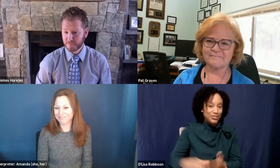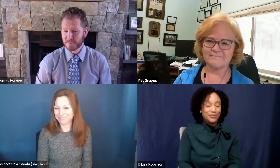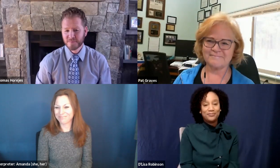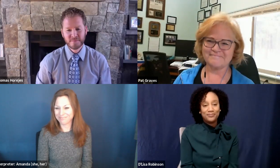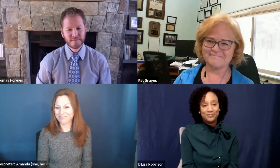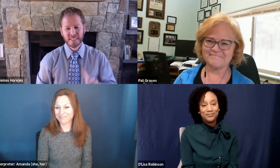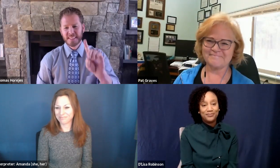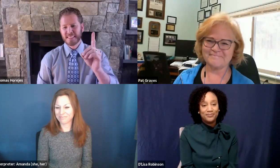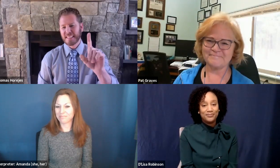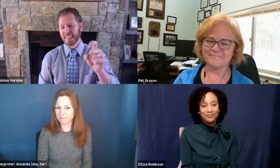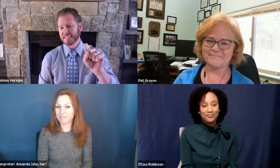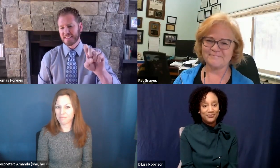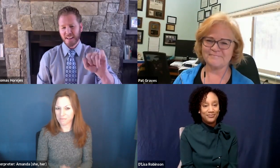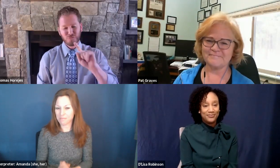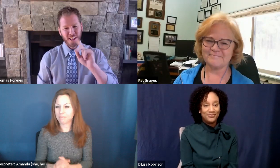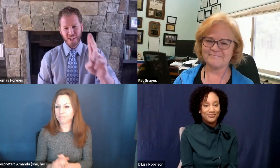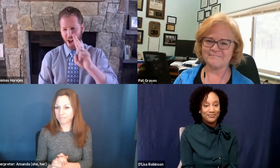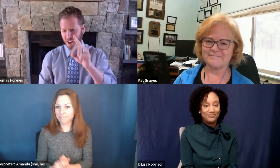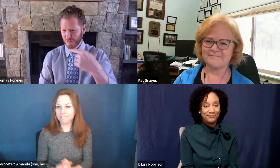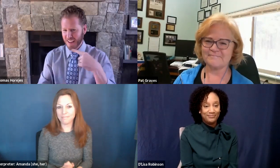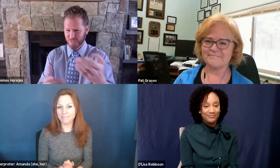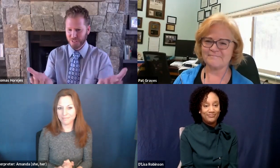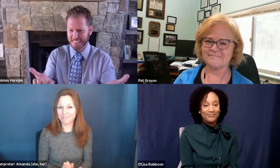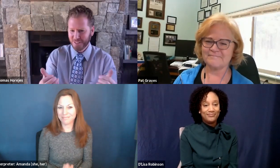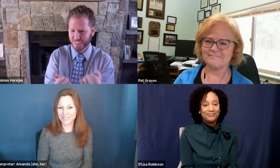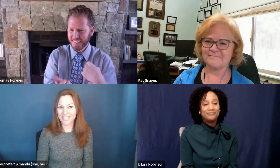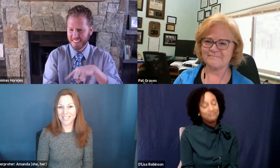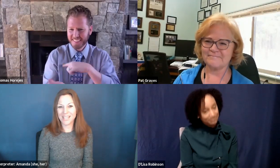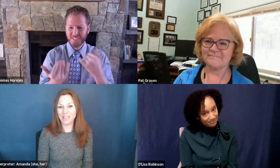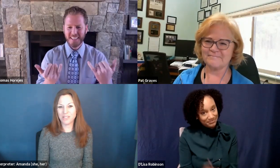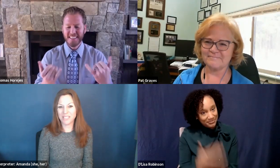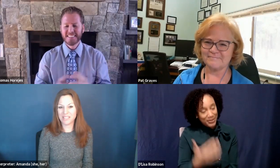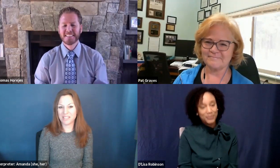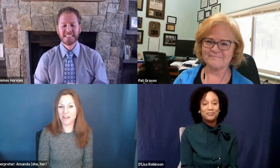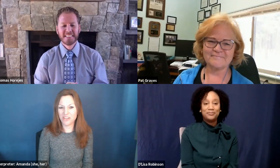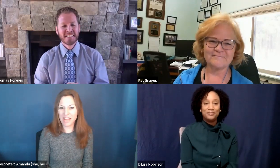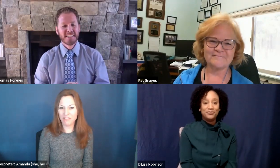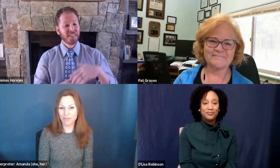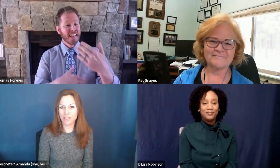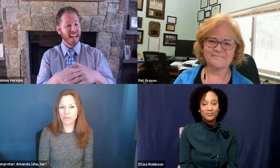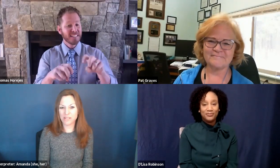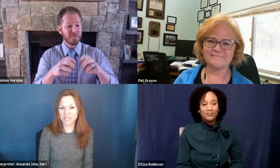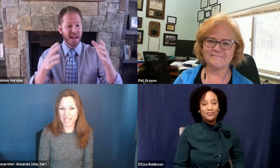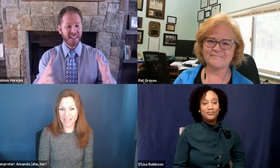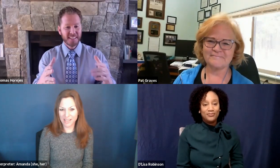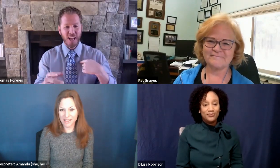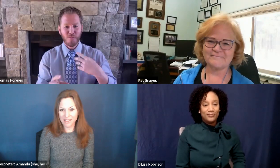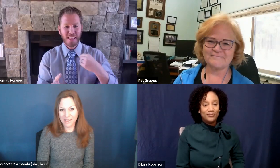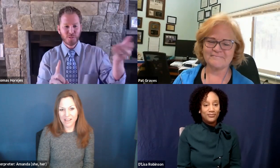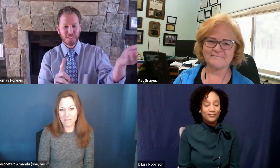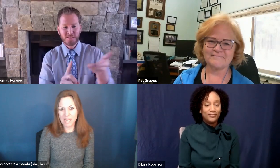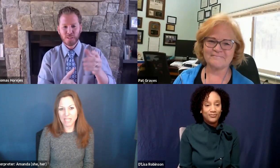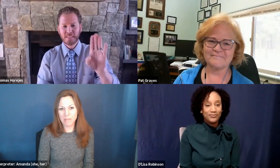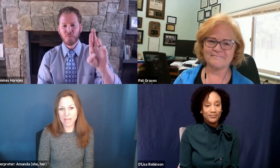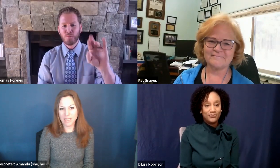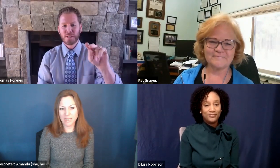Thank you for inviting me. I look forward to our discussion. Thank you, Delisa. It's an honor to have you here with us today.